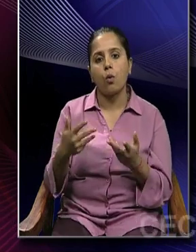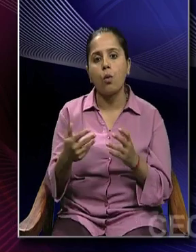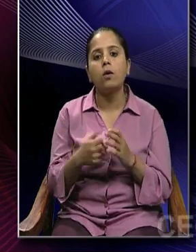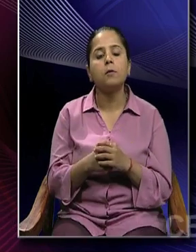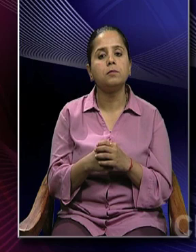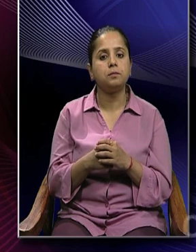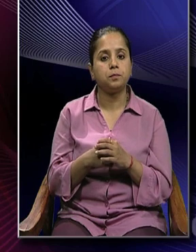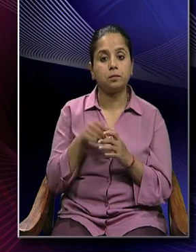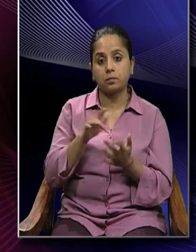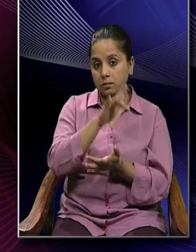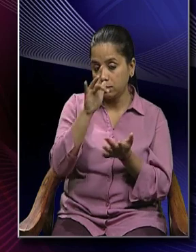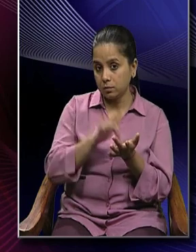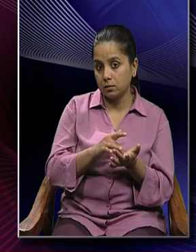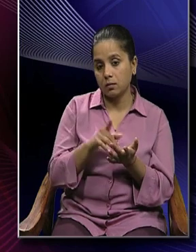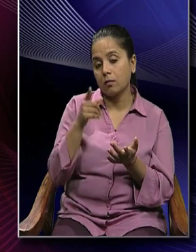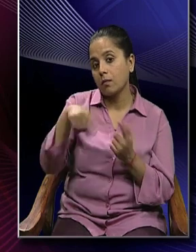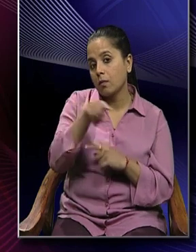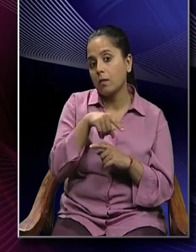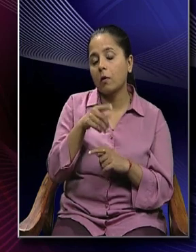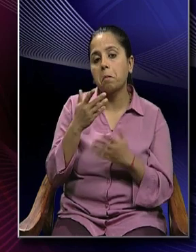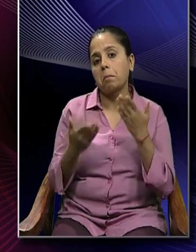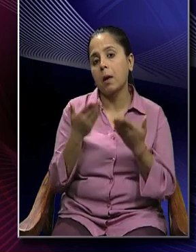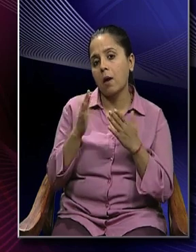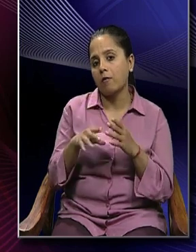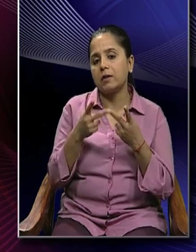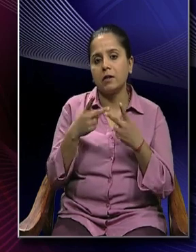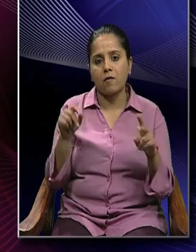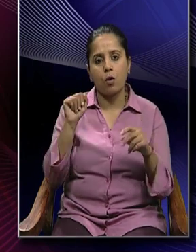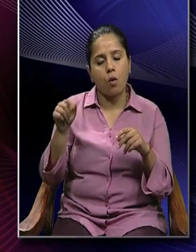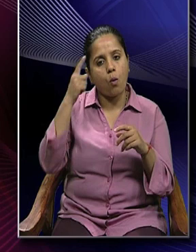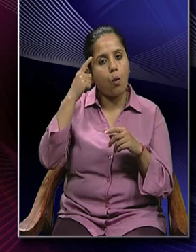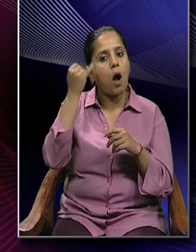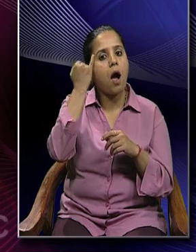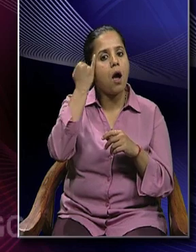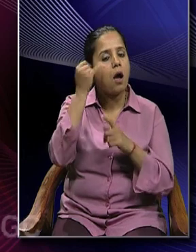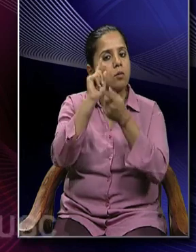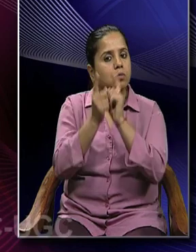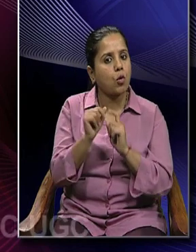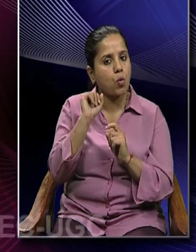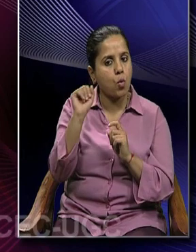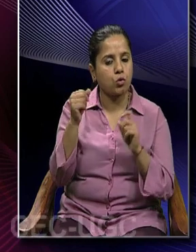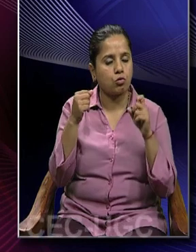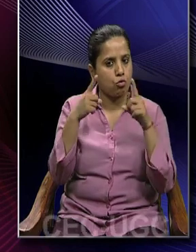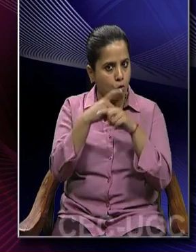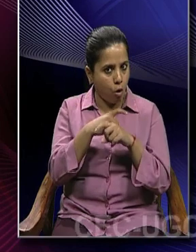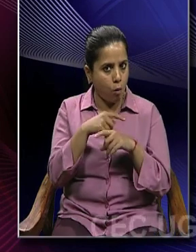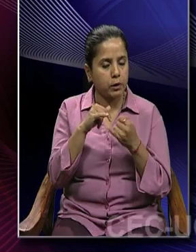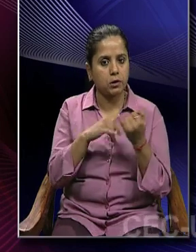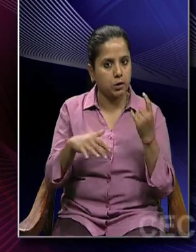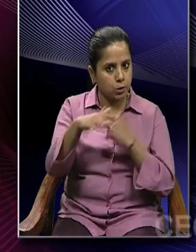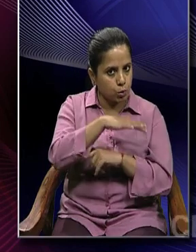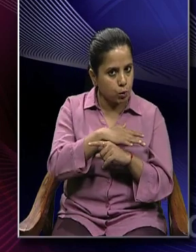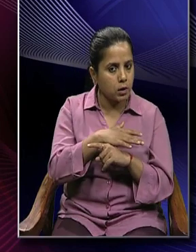the center they might have different ideological complexities or